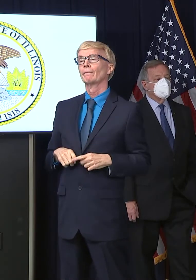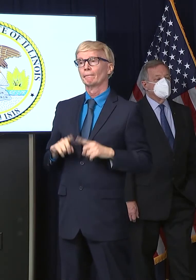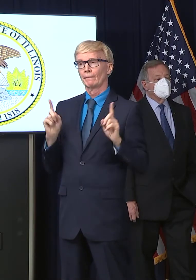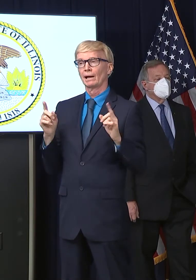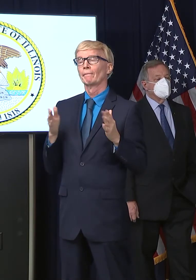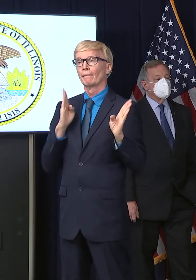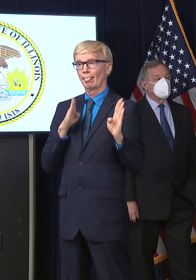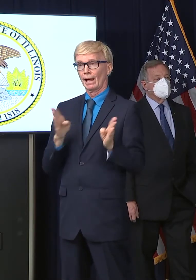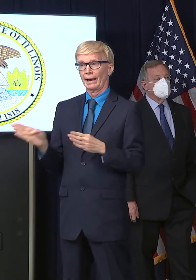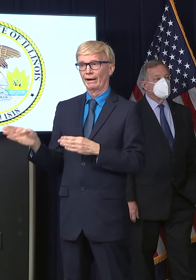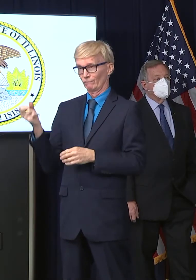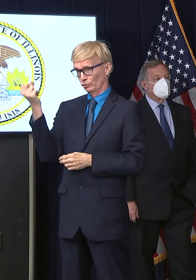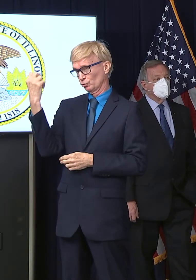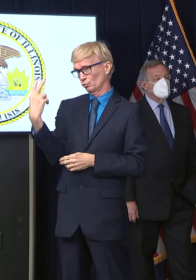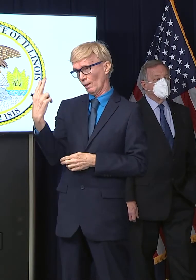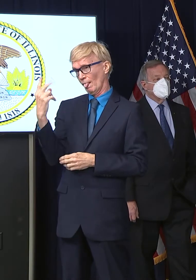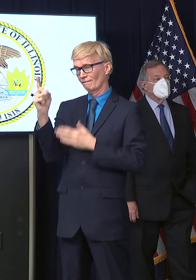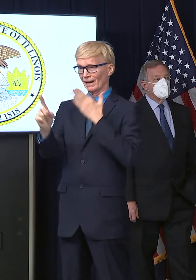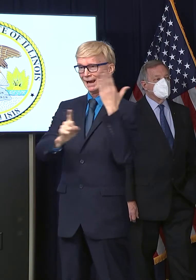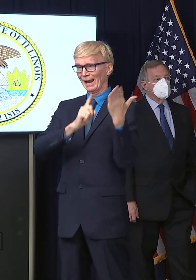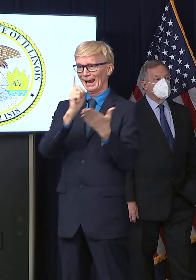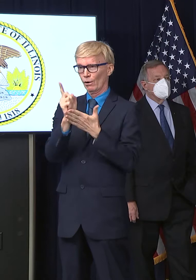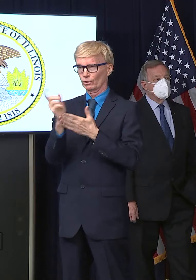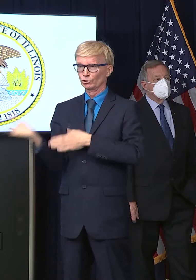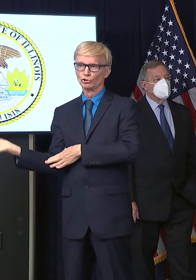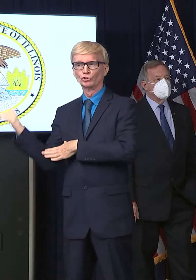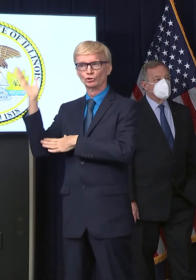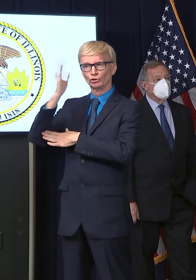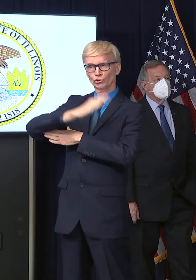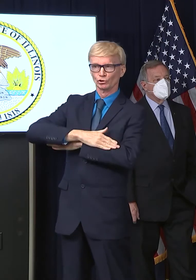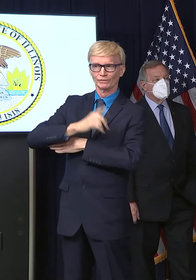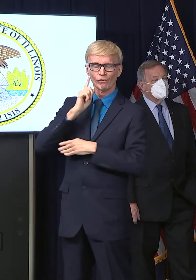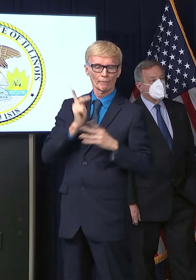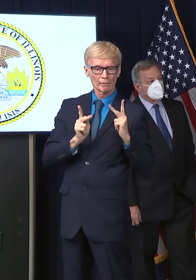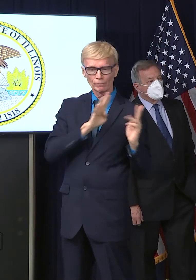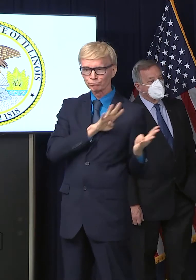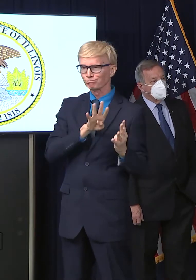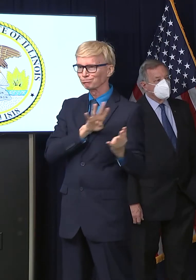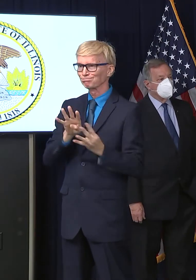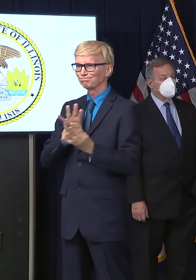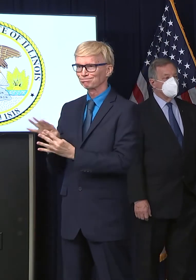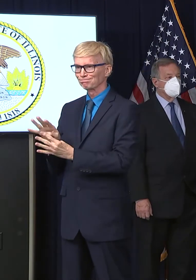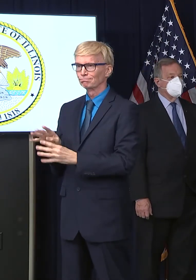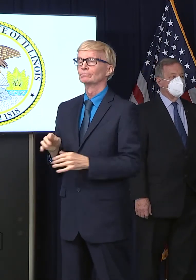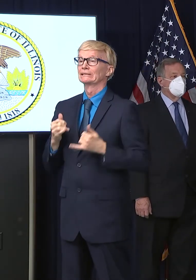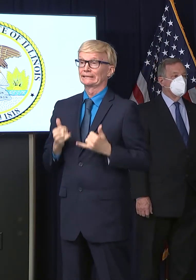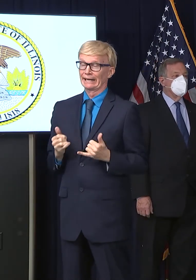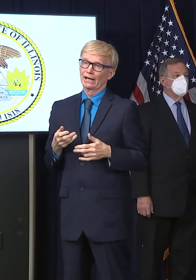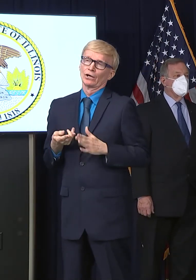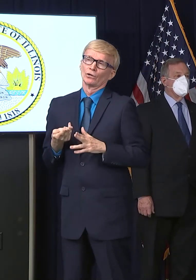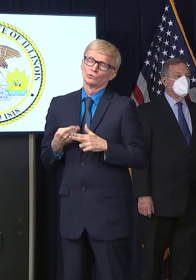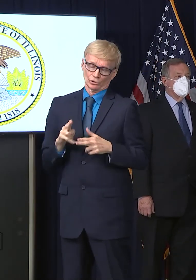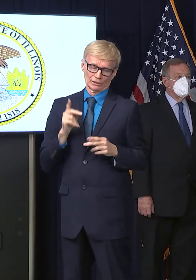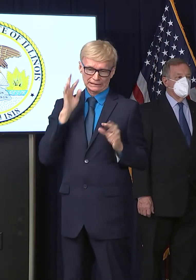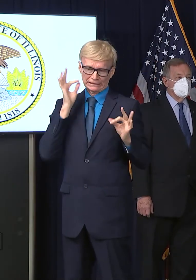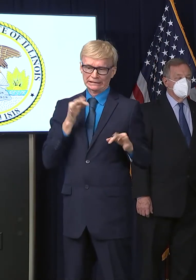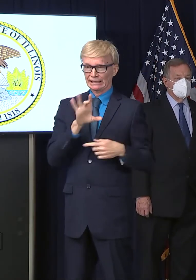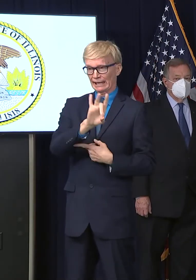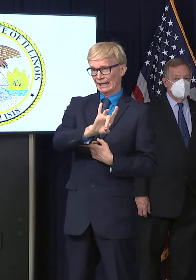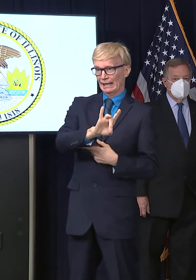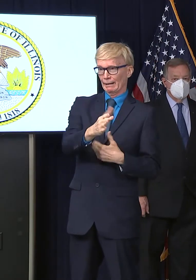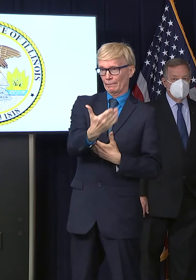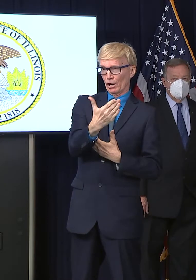of throughput for our citizens, from right now, tentatively, 8 a.m. to 8 p.m.